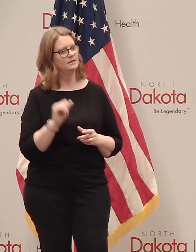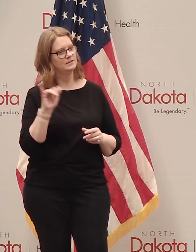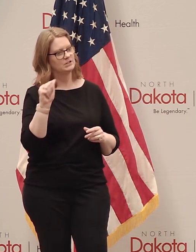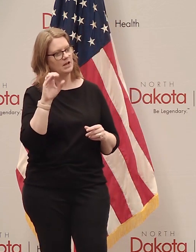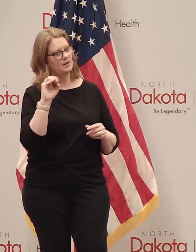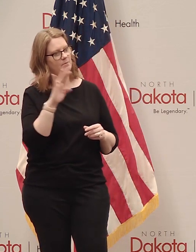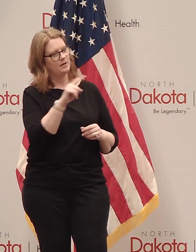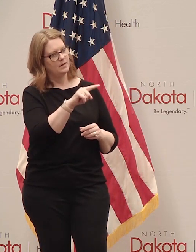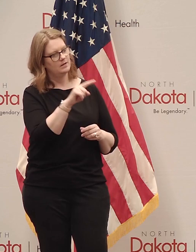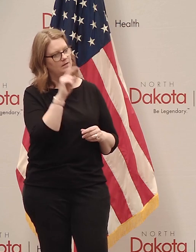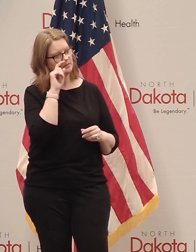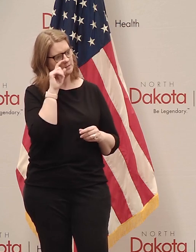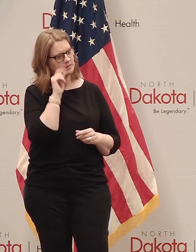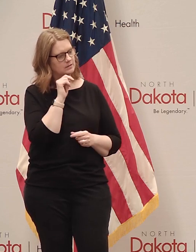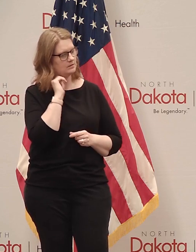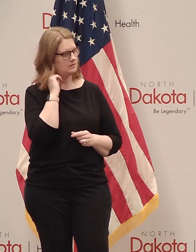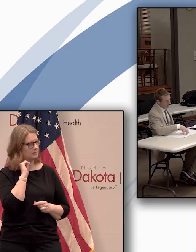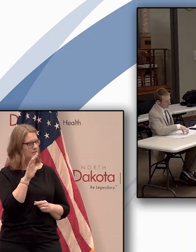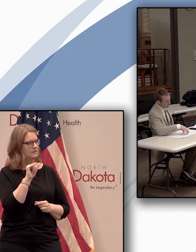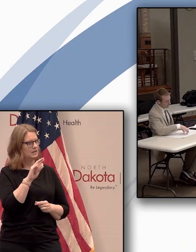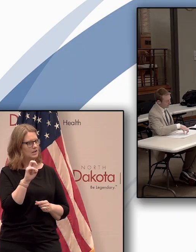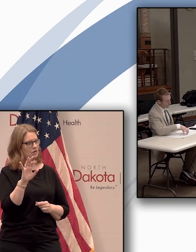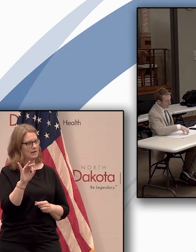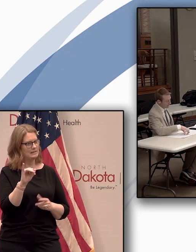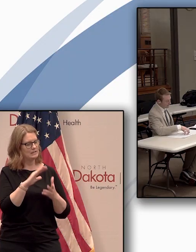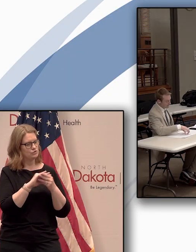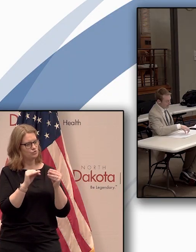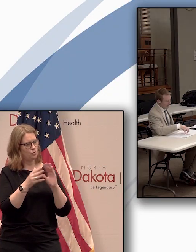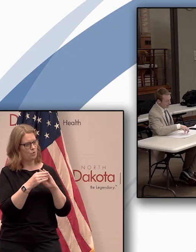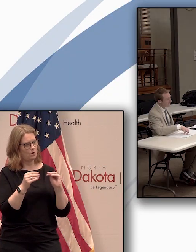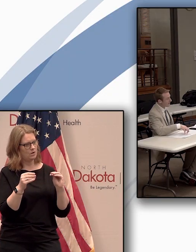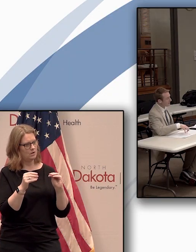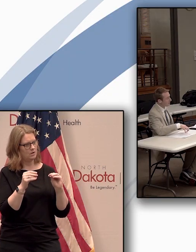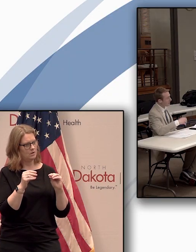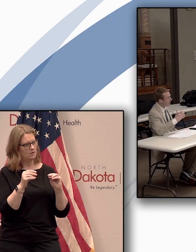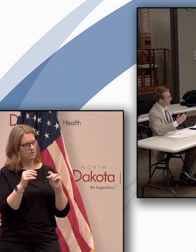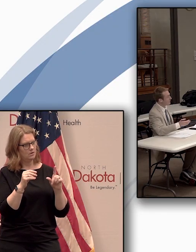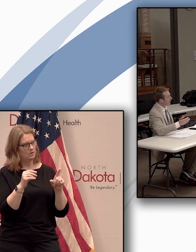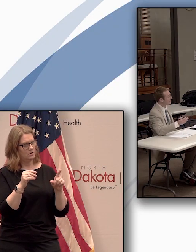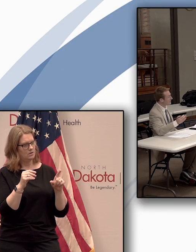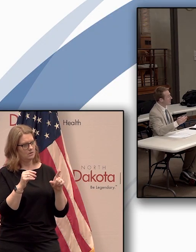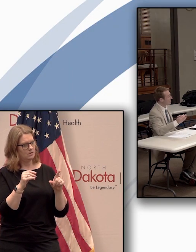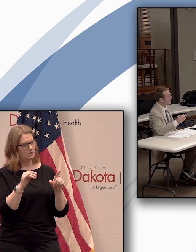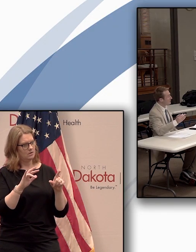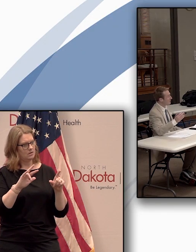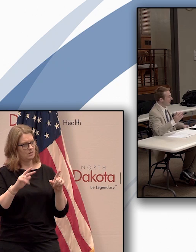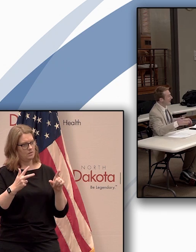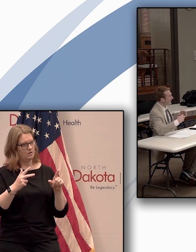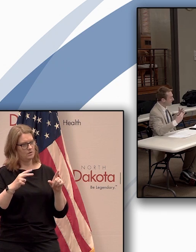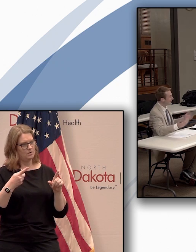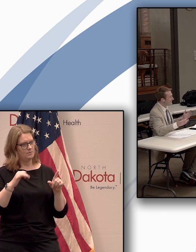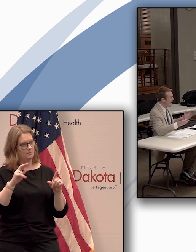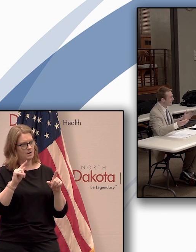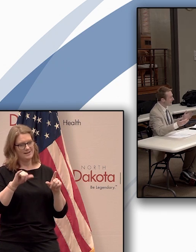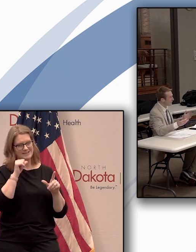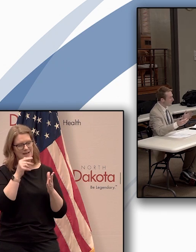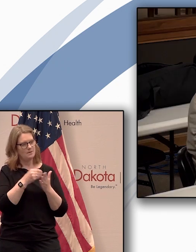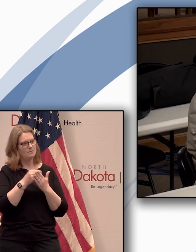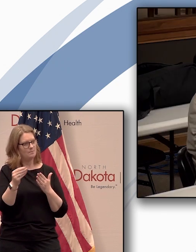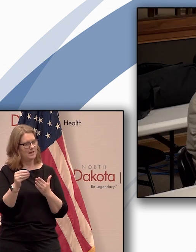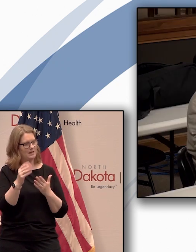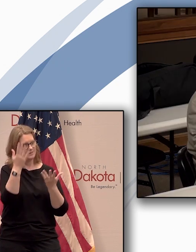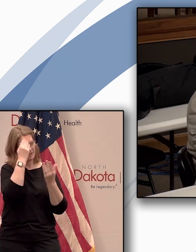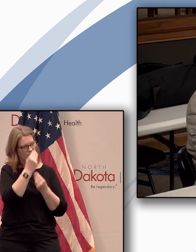Jacob? Governor, in reference to the CARE-19 story, you've said this entire time that third parties aren't buying the data